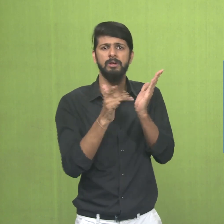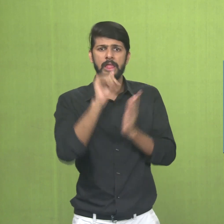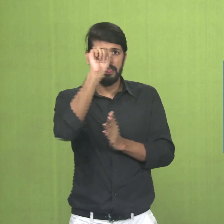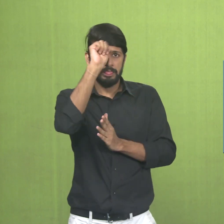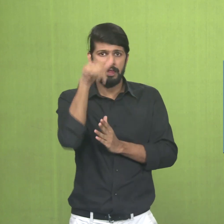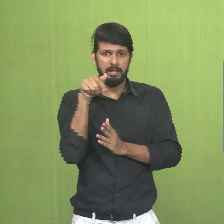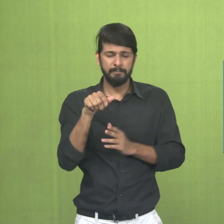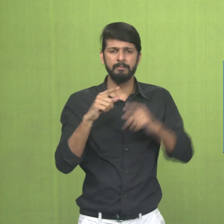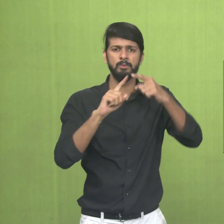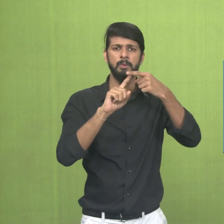colors.